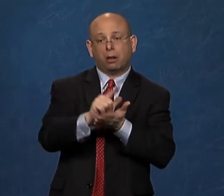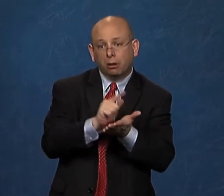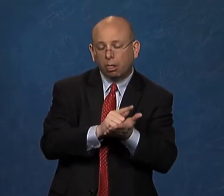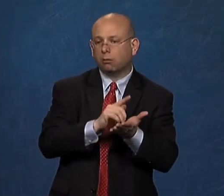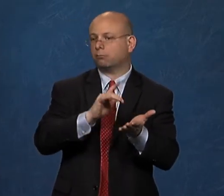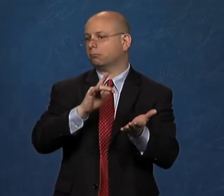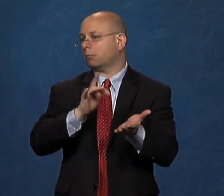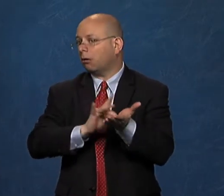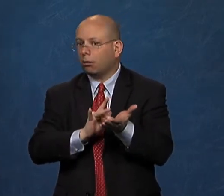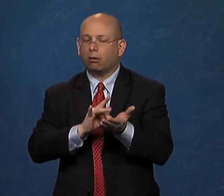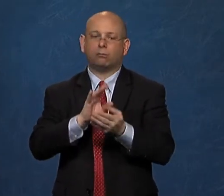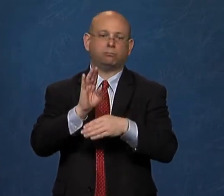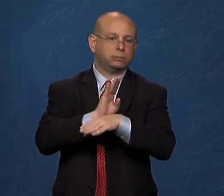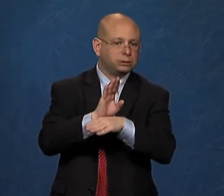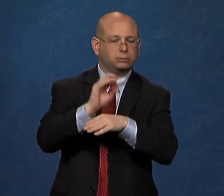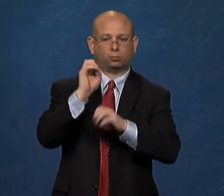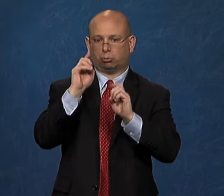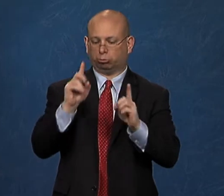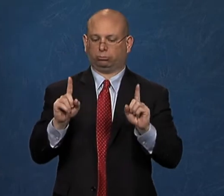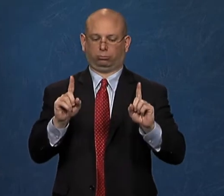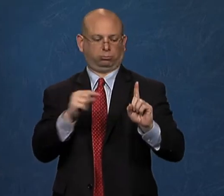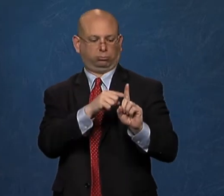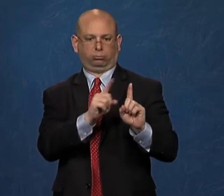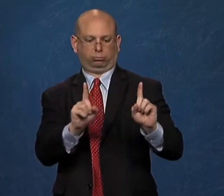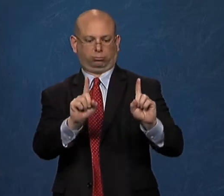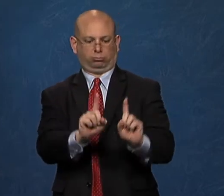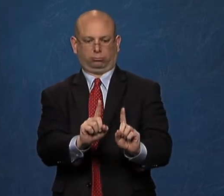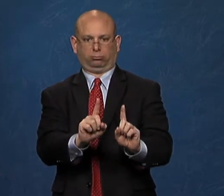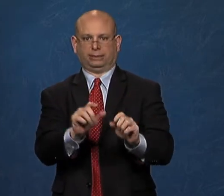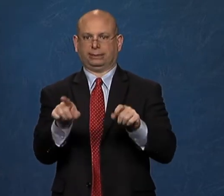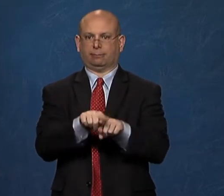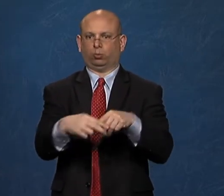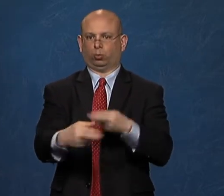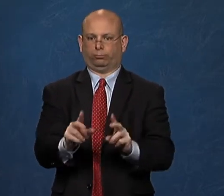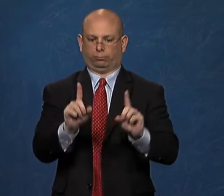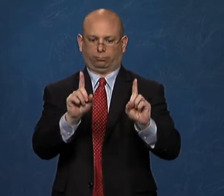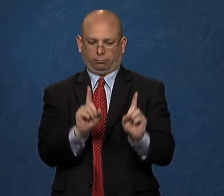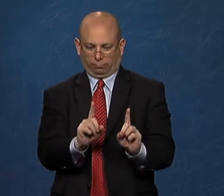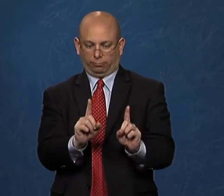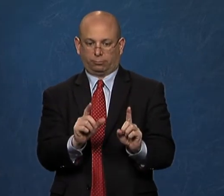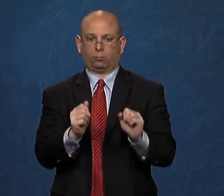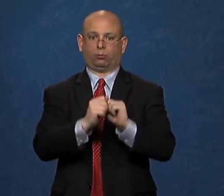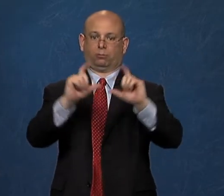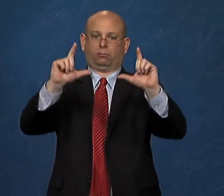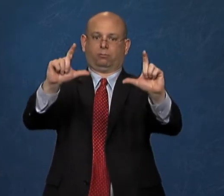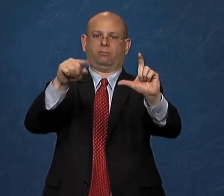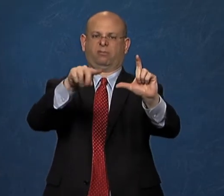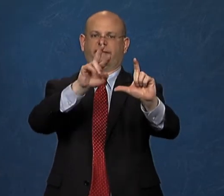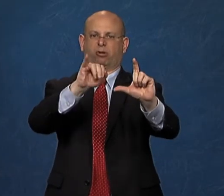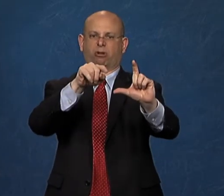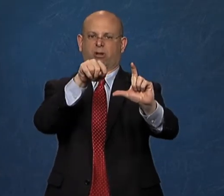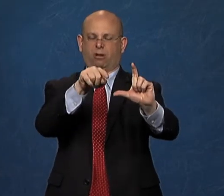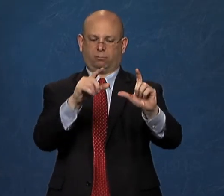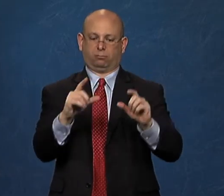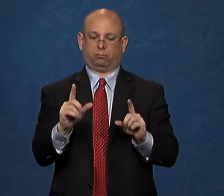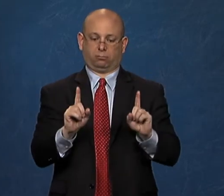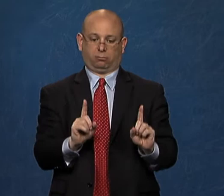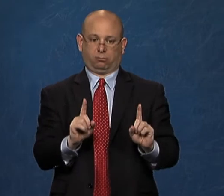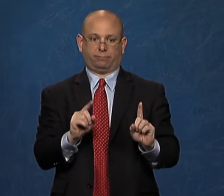hearing provider, whether it be an attorney, and a doctor, or an employer, is in the same room with that deaf individual, viewing the